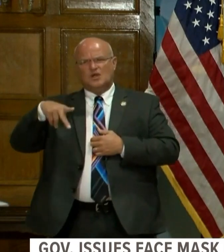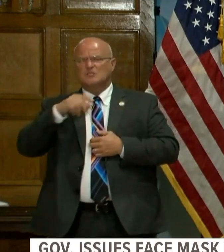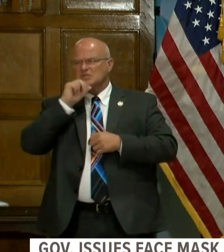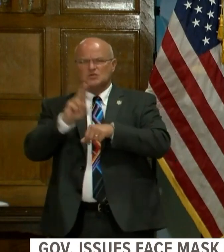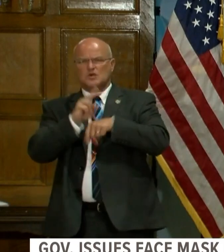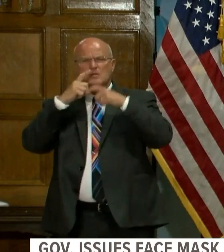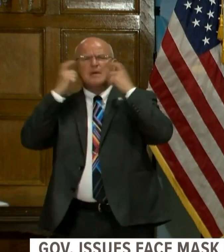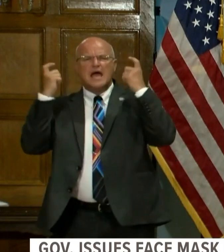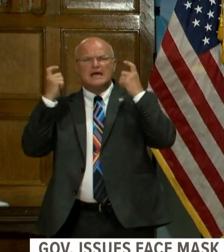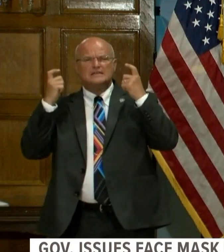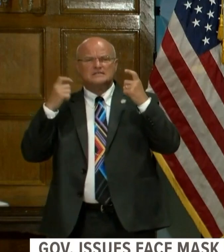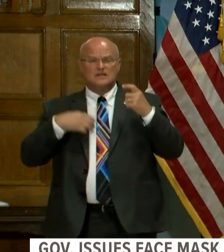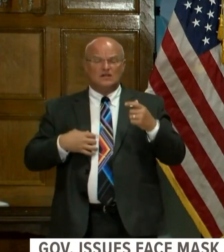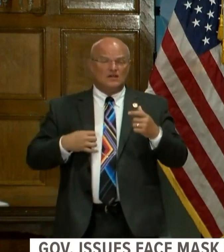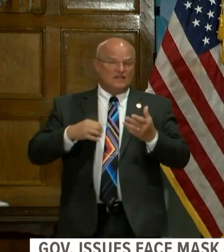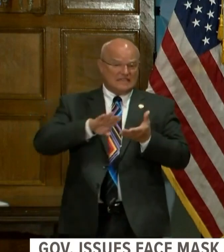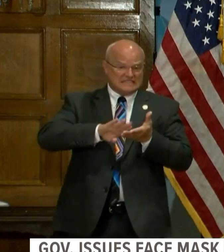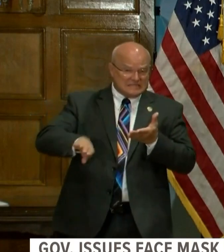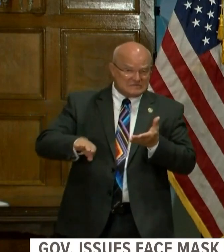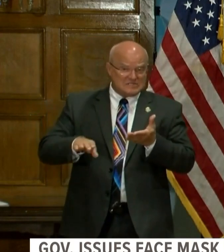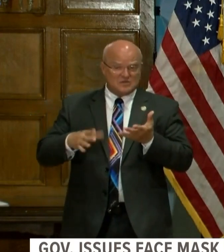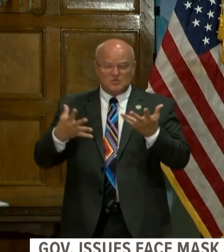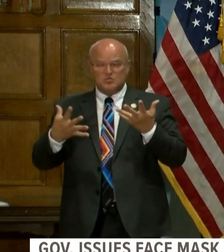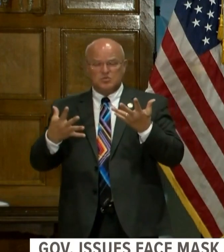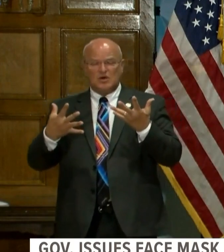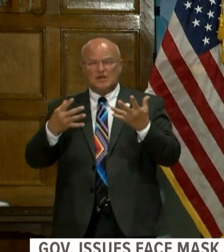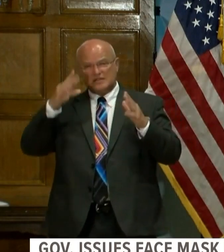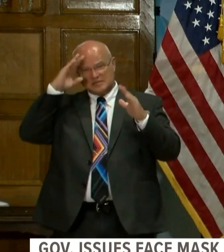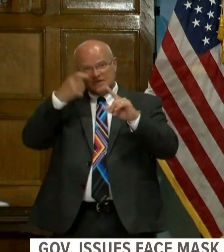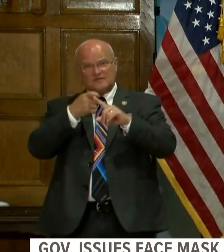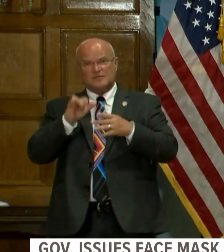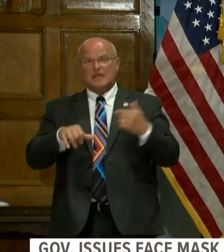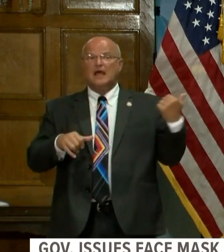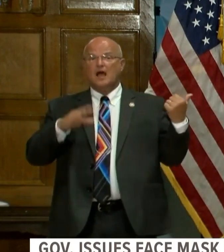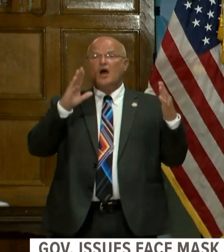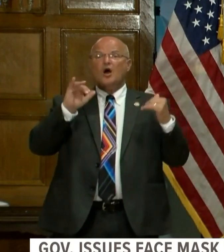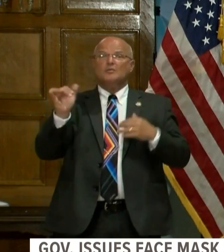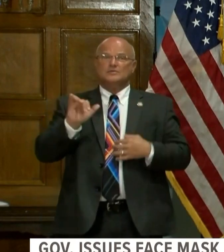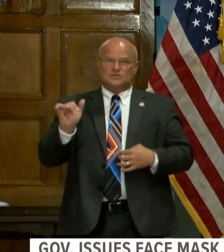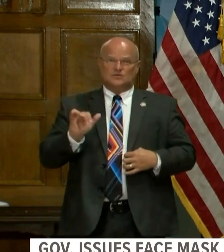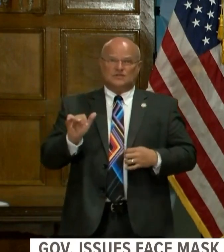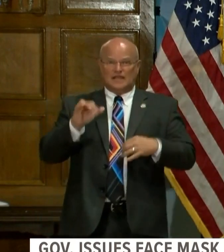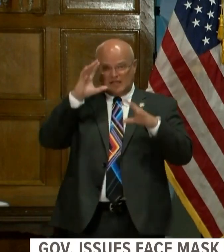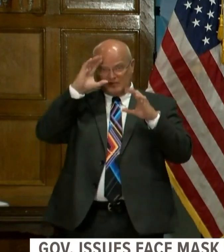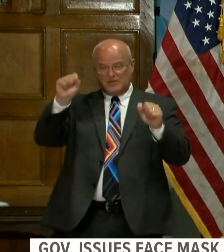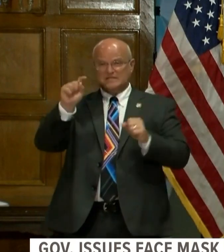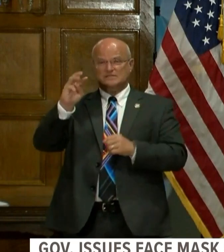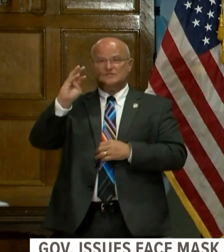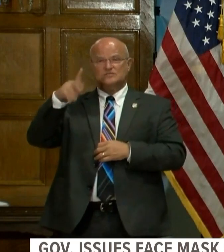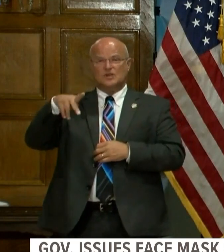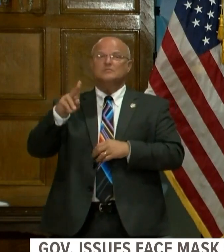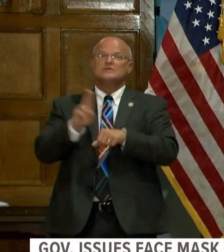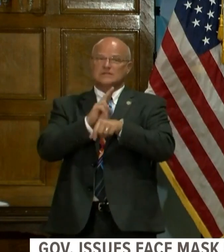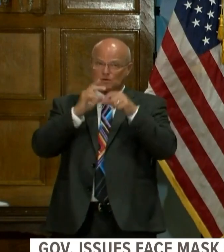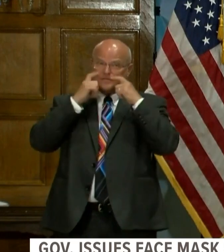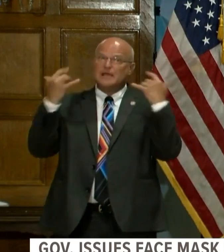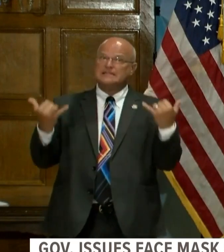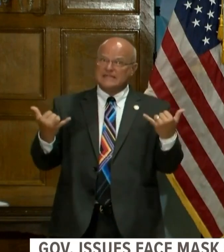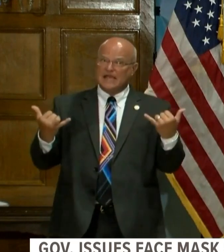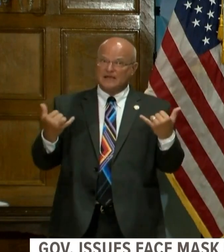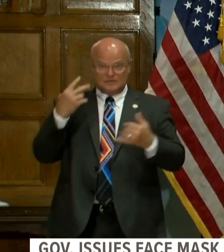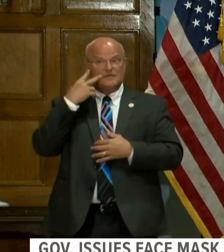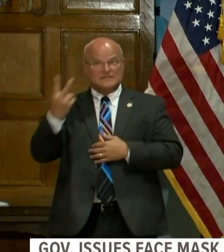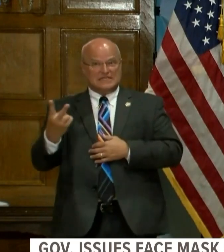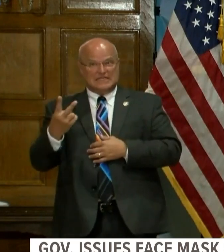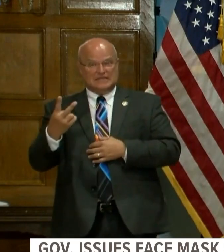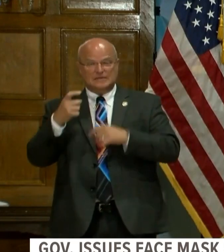So are they exempted? What kind of compliance are you expecting? Well, I hope they do just like President Trump, because he wears a mask now. At least we've